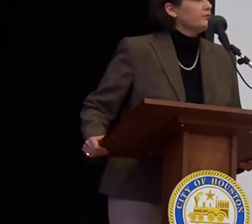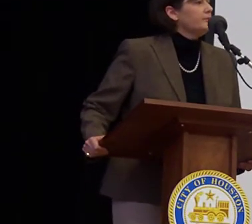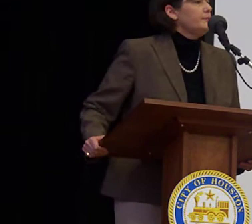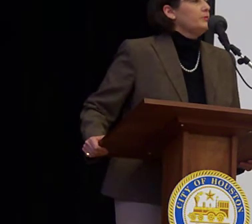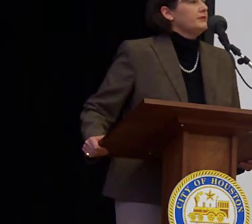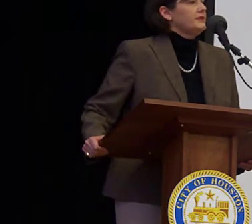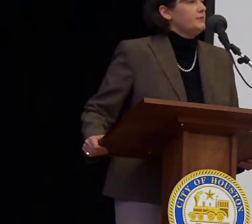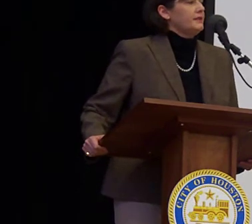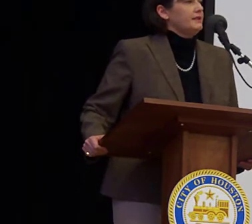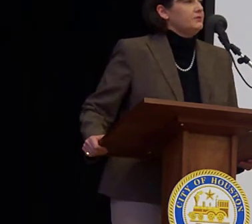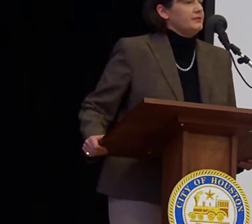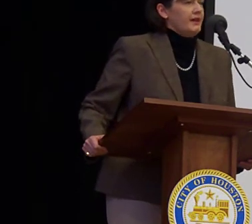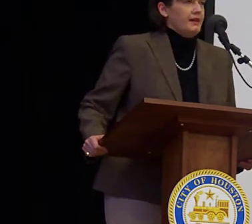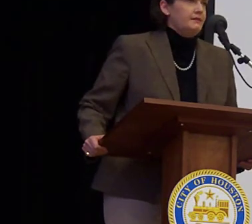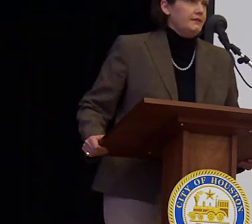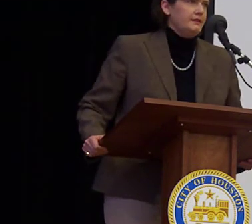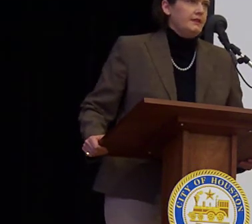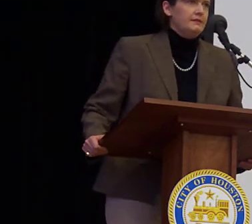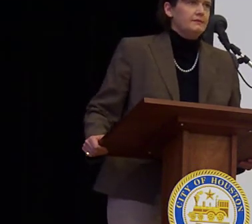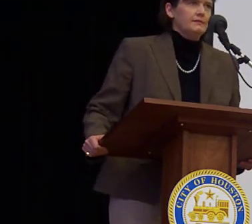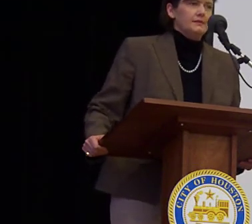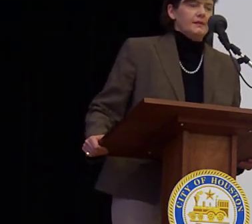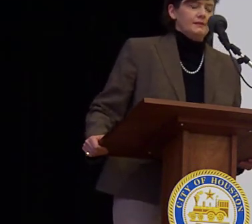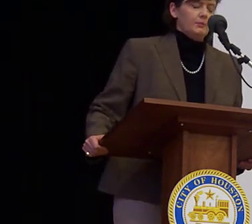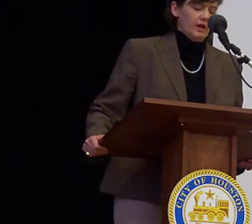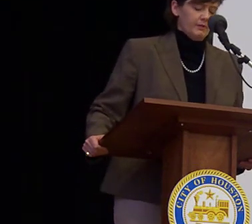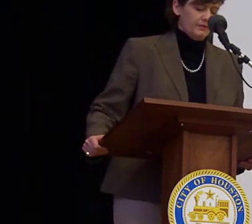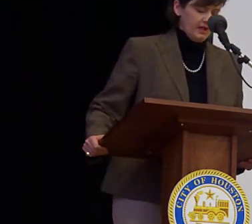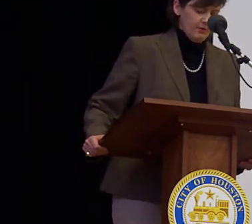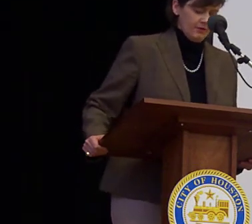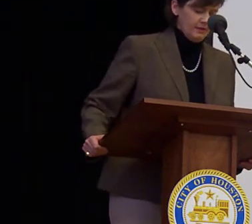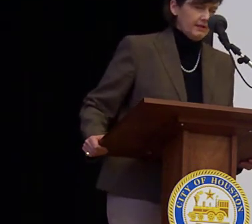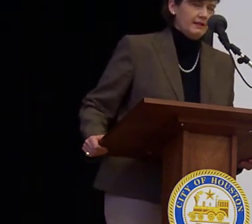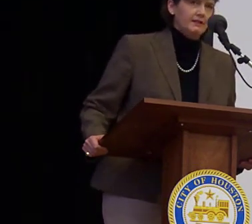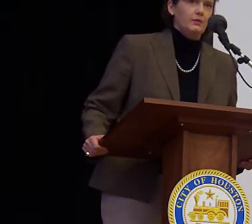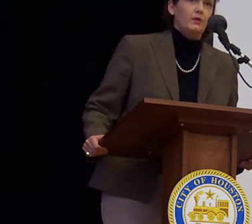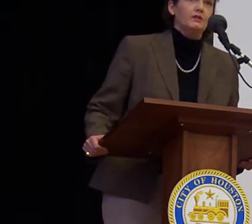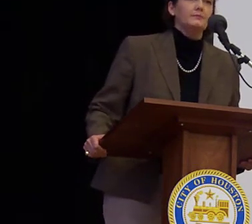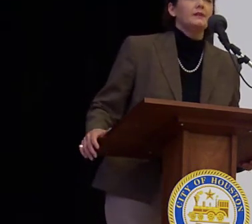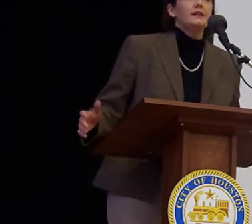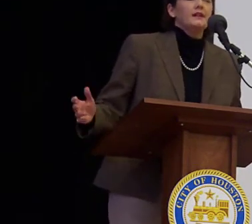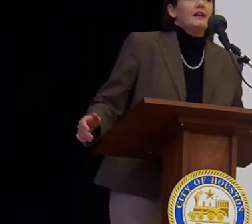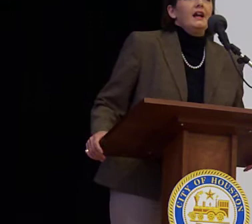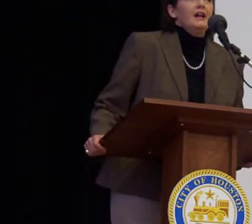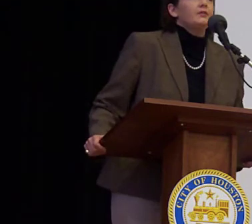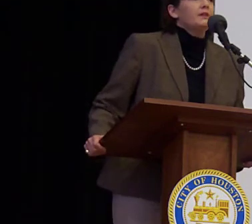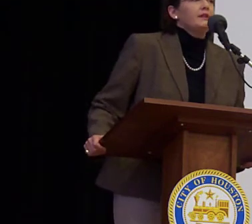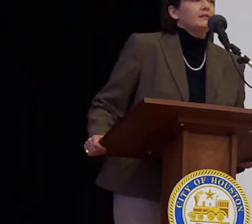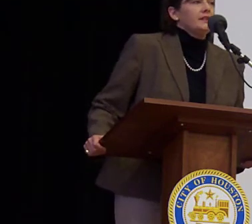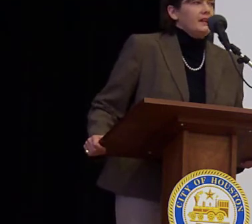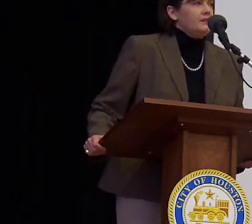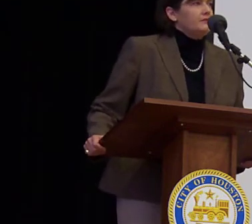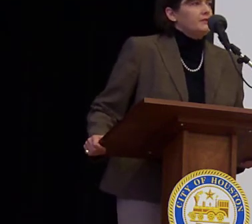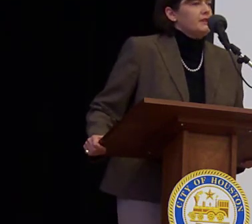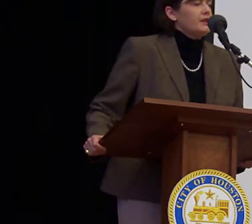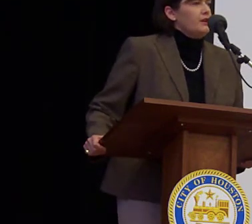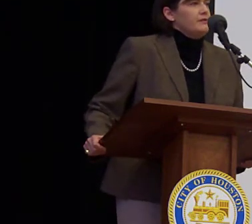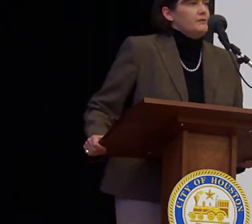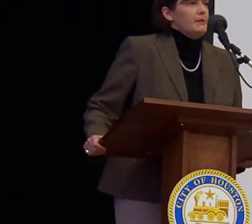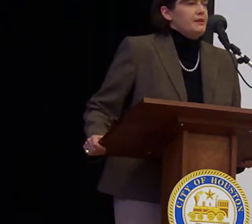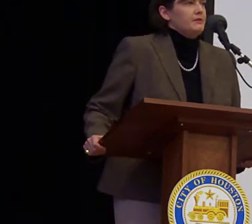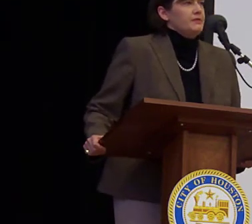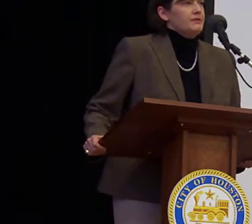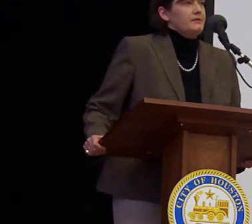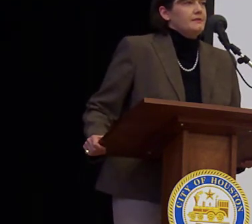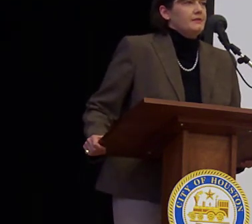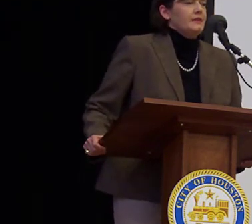Office for People with Disabilities resides in the Department of Neighborhoods, and I'd like to welcome everyone here today for the kickoff of